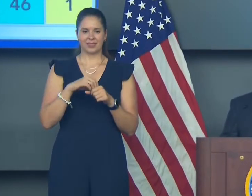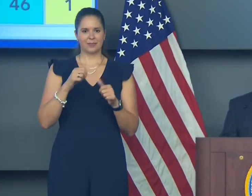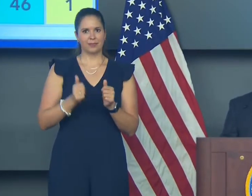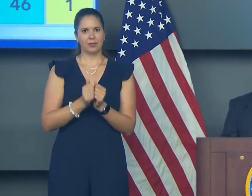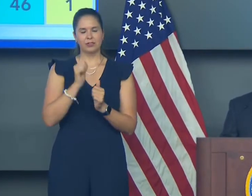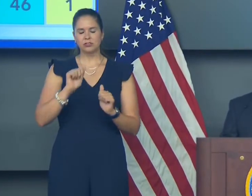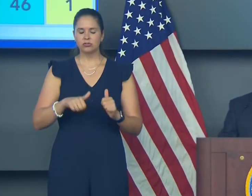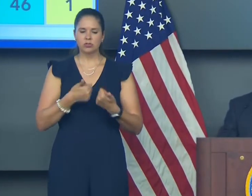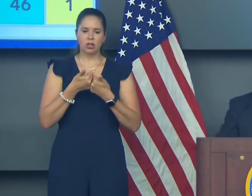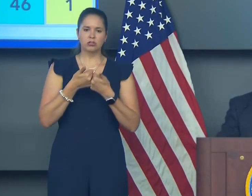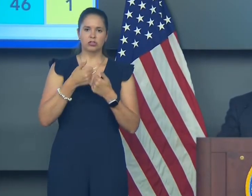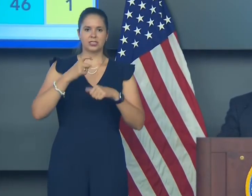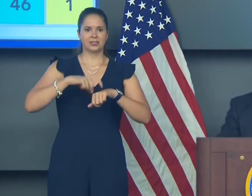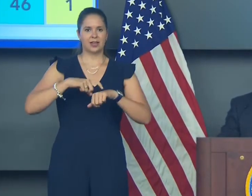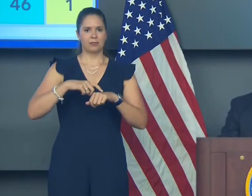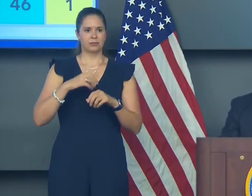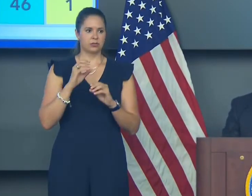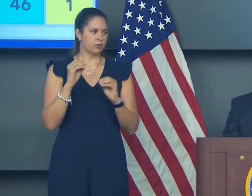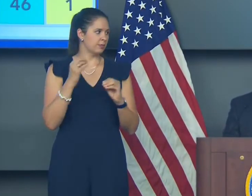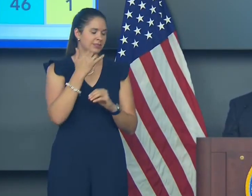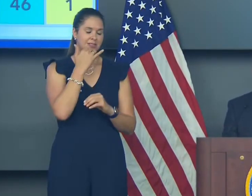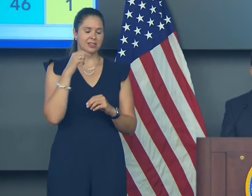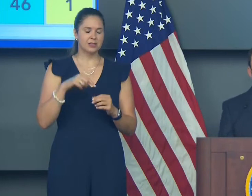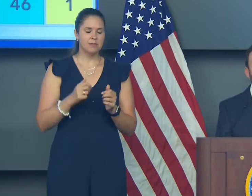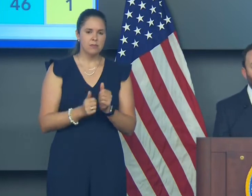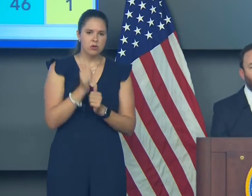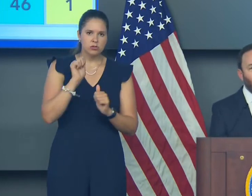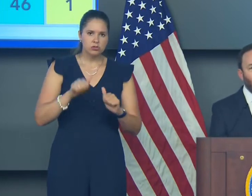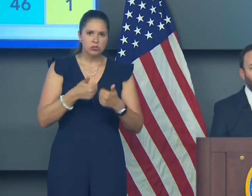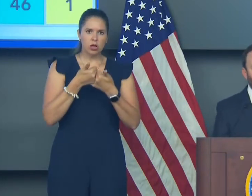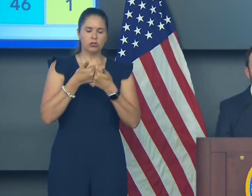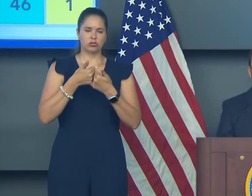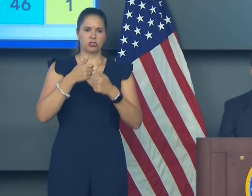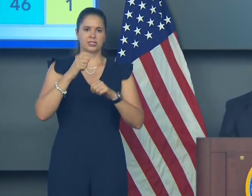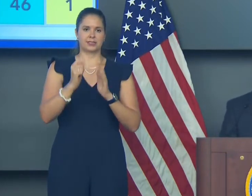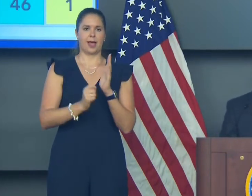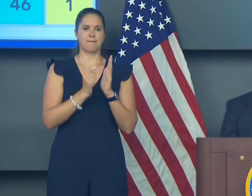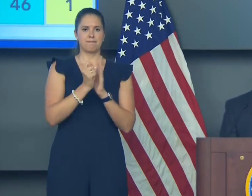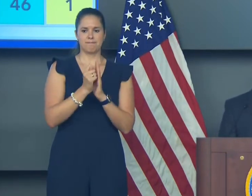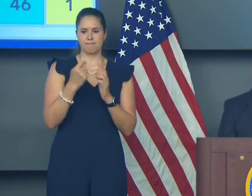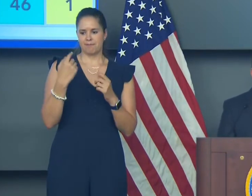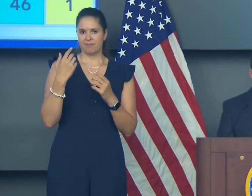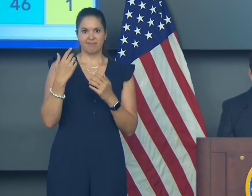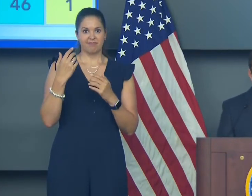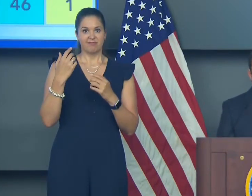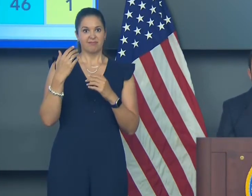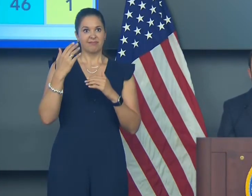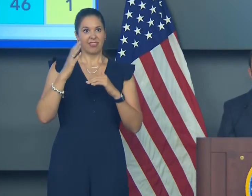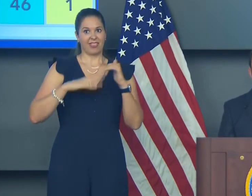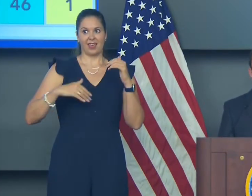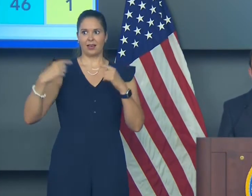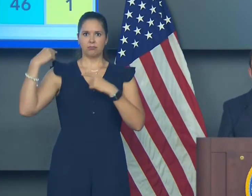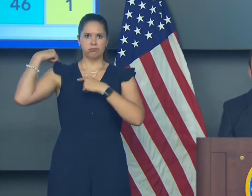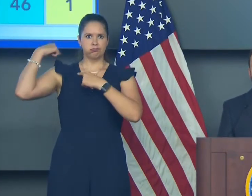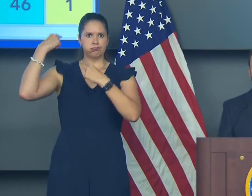most challenging times. And make no mistake, this is the most challenging time that we have had to date in